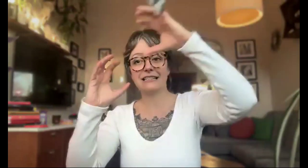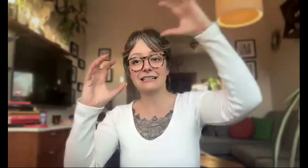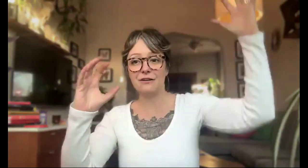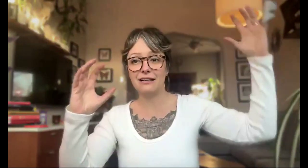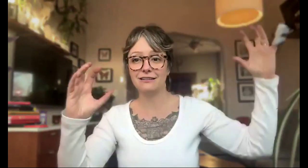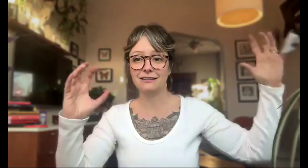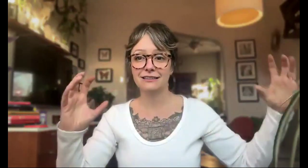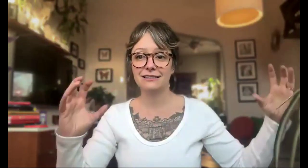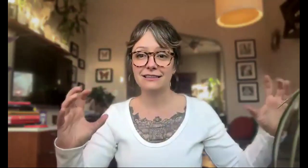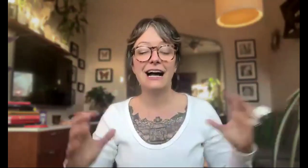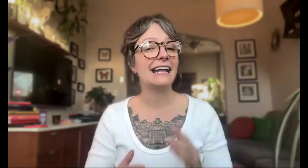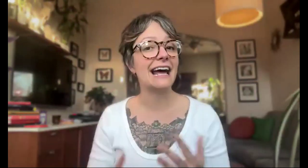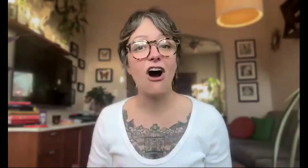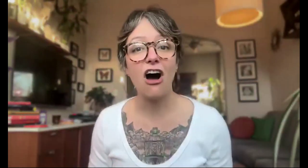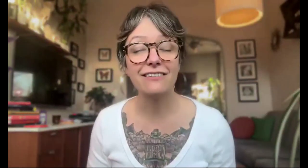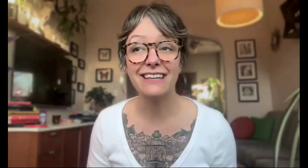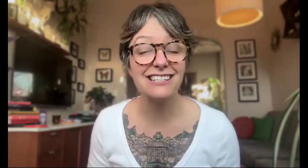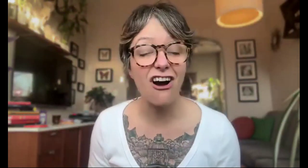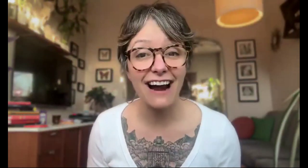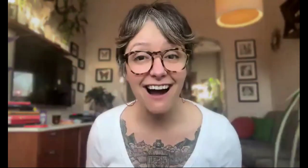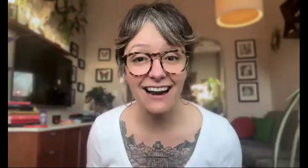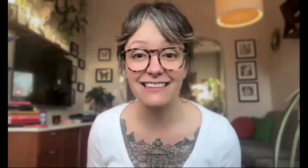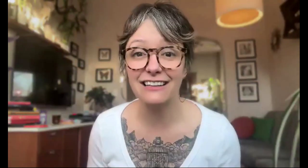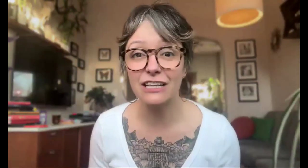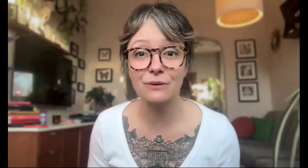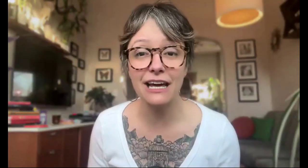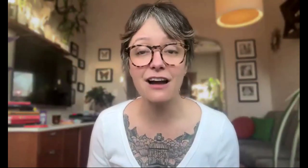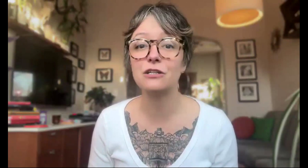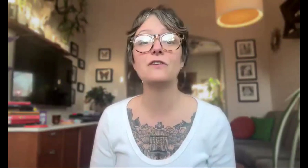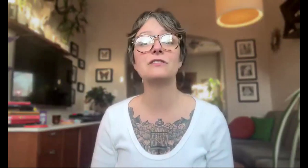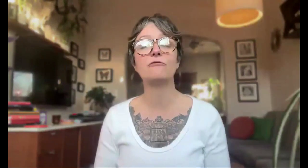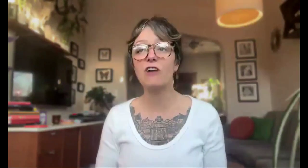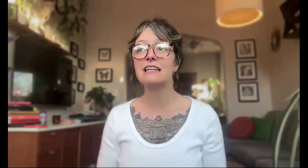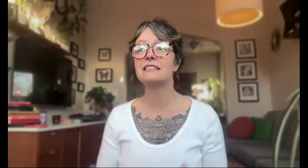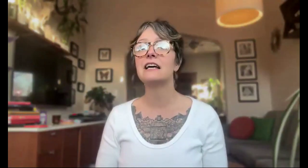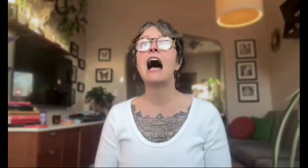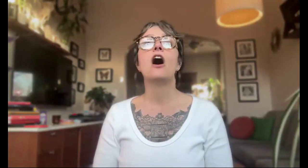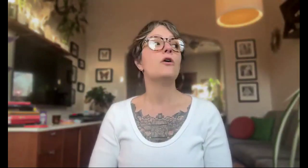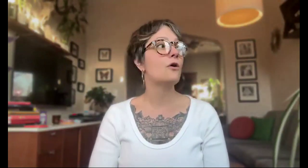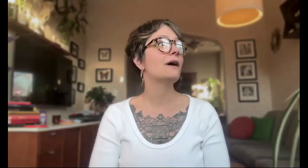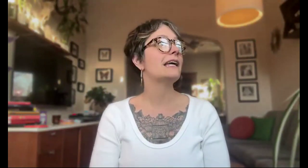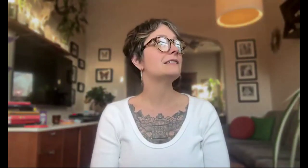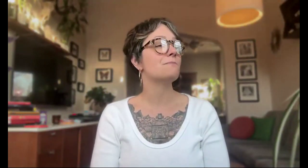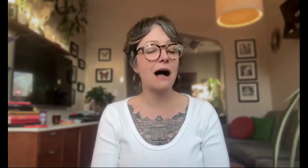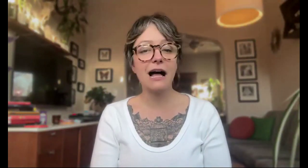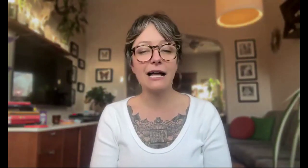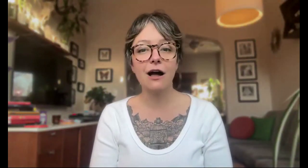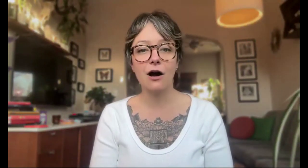is cloudy. And again, all of these are iconic. They look like what they are. So if you say, friends, Who is my, all